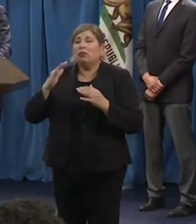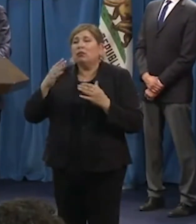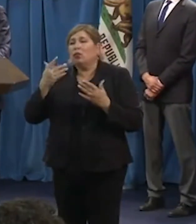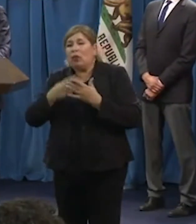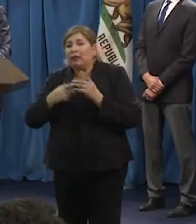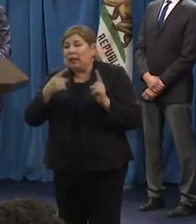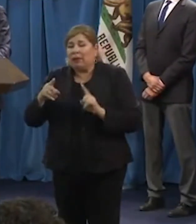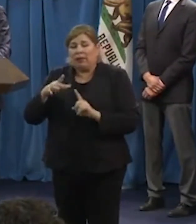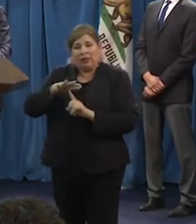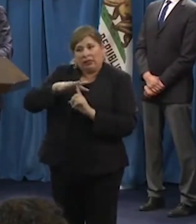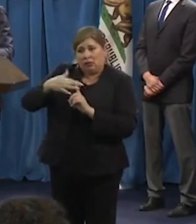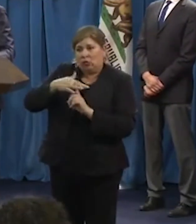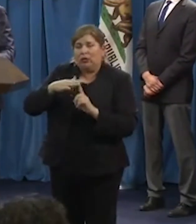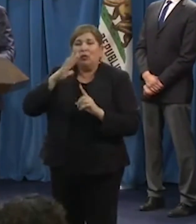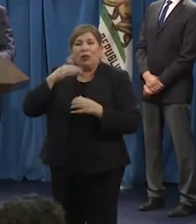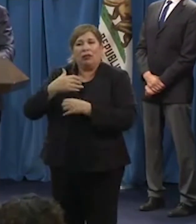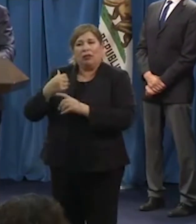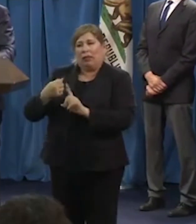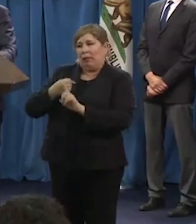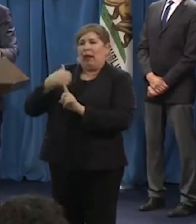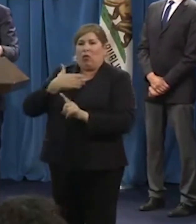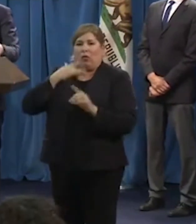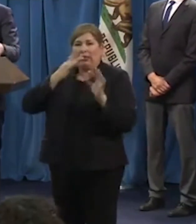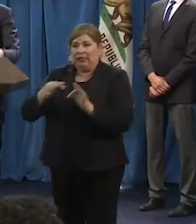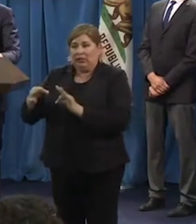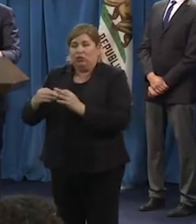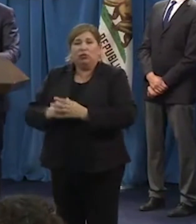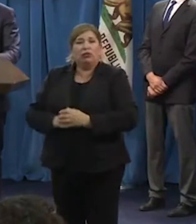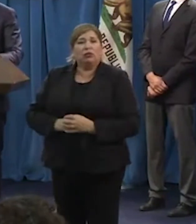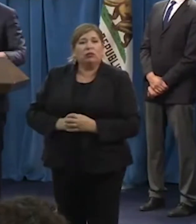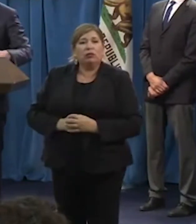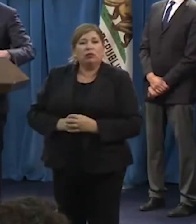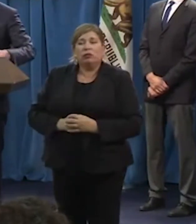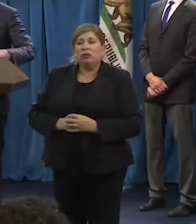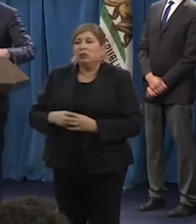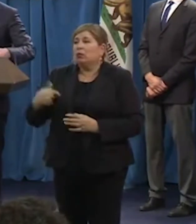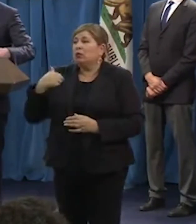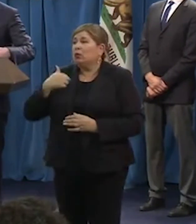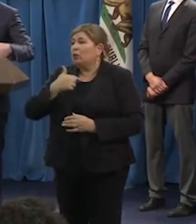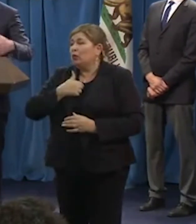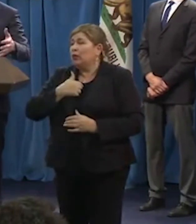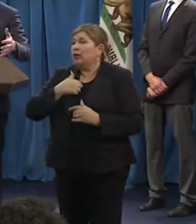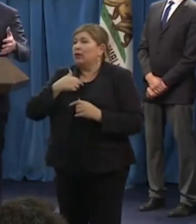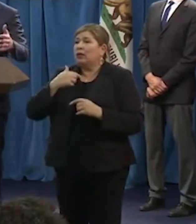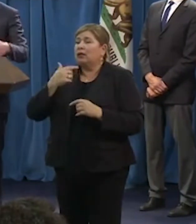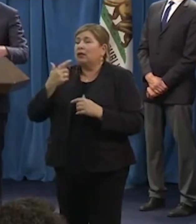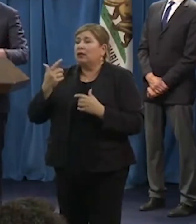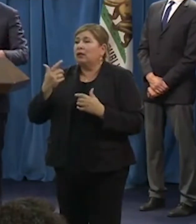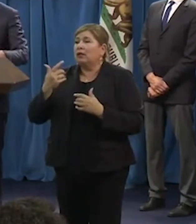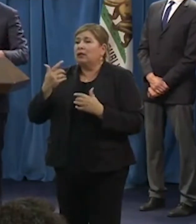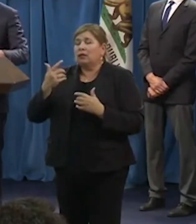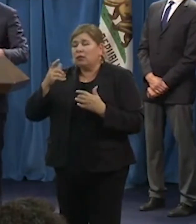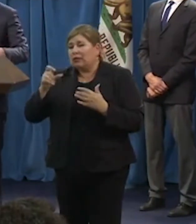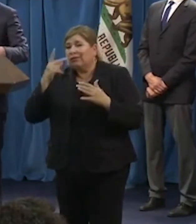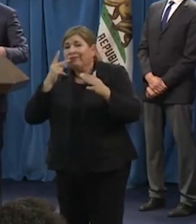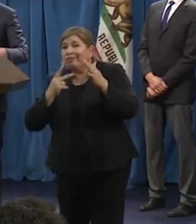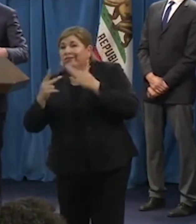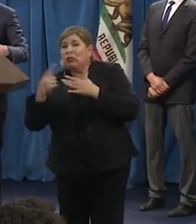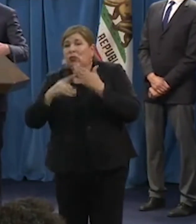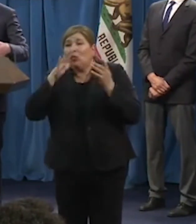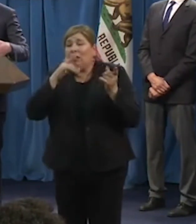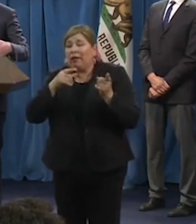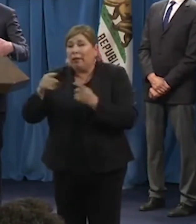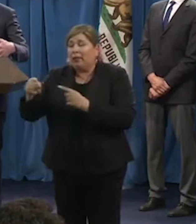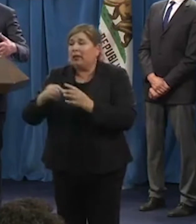COVID-19. We have agency. We can change the future. It's not some to experience, some to manifest. So it